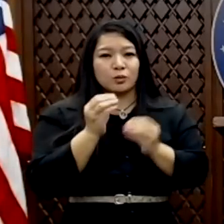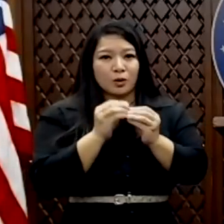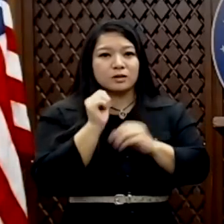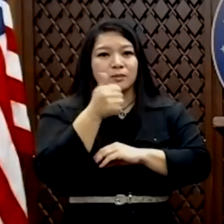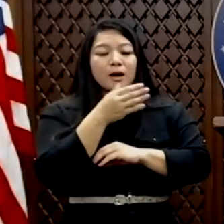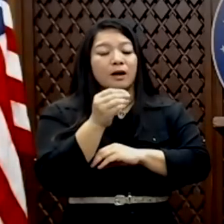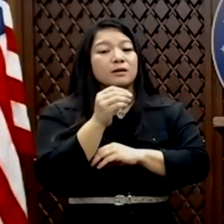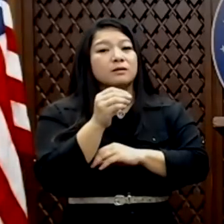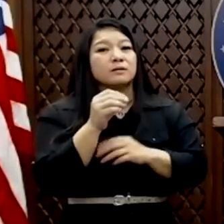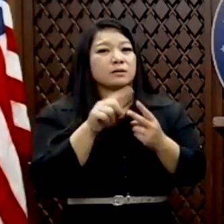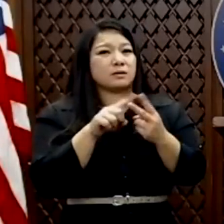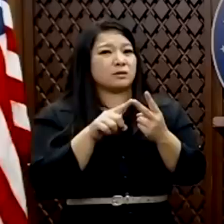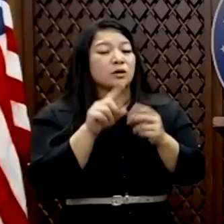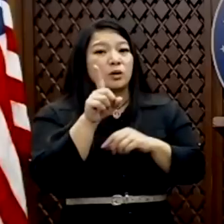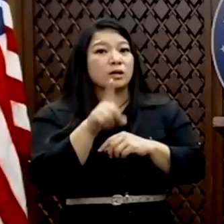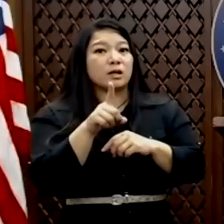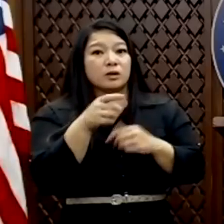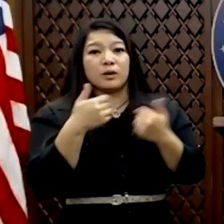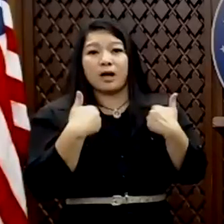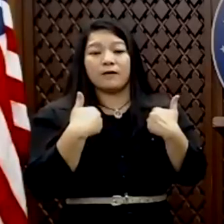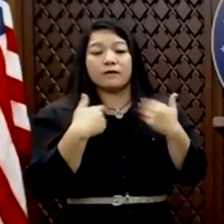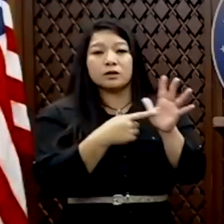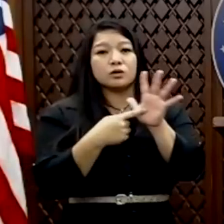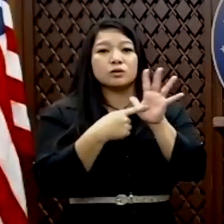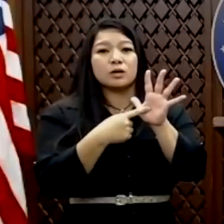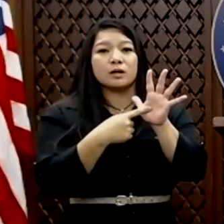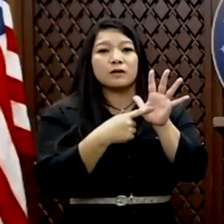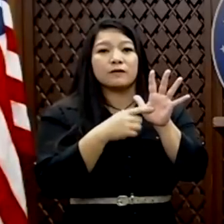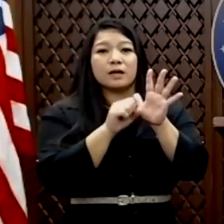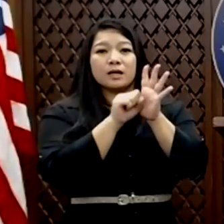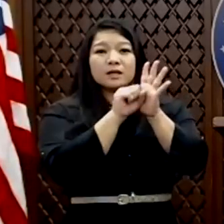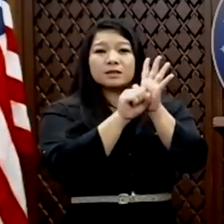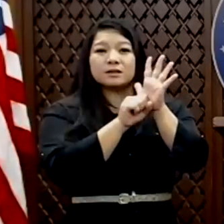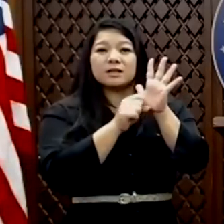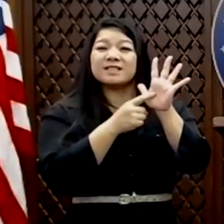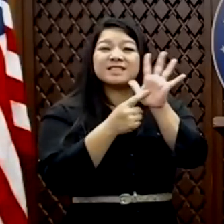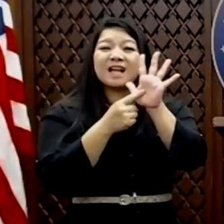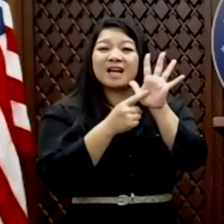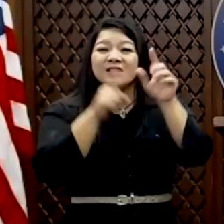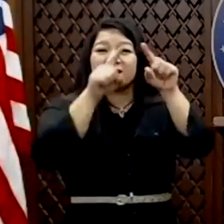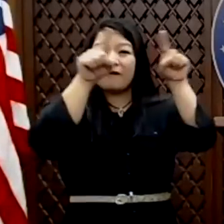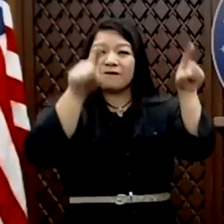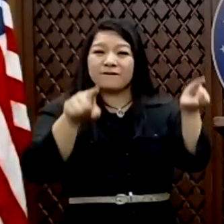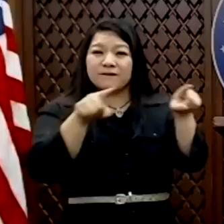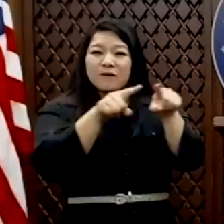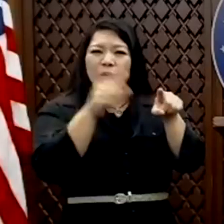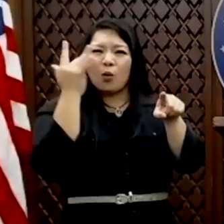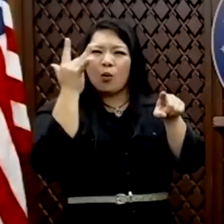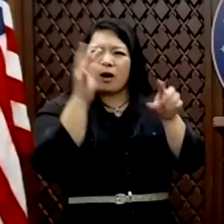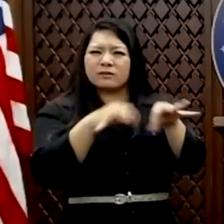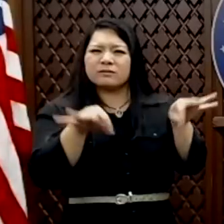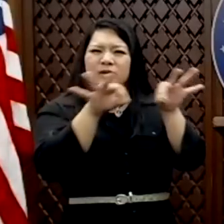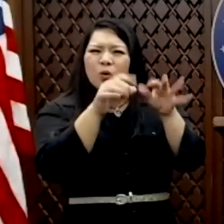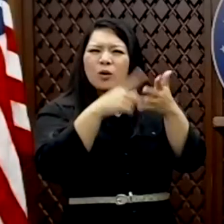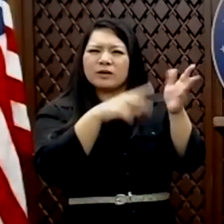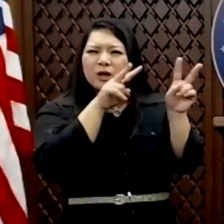question, Governor, you said that they would have to display a sign on their vehicles to describe their purpose. of their essentials. So what would that look like just for